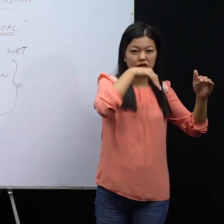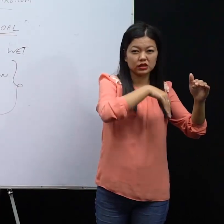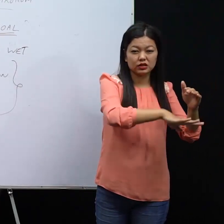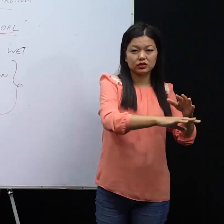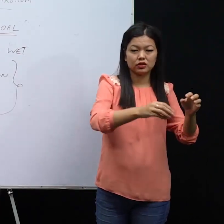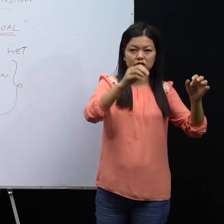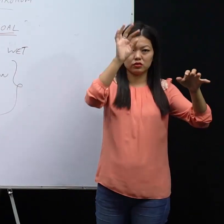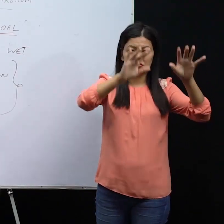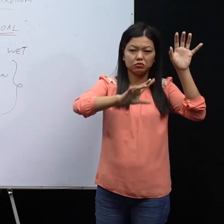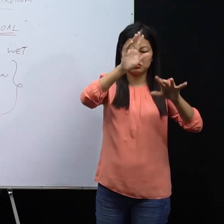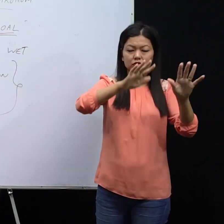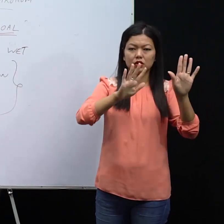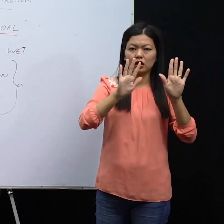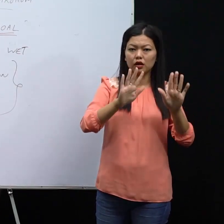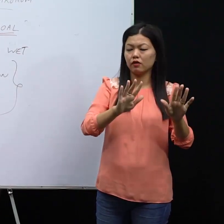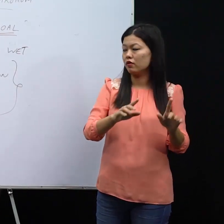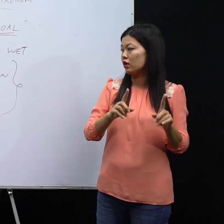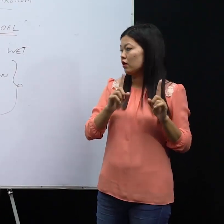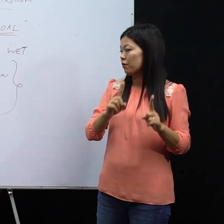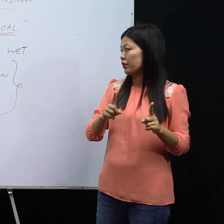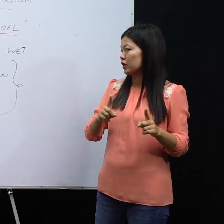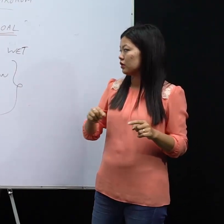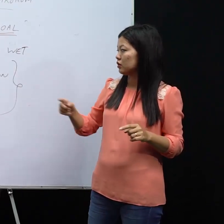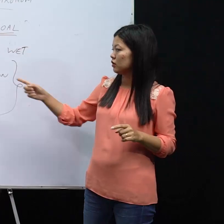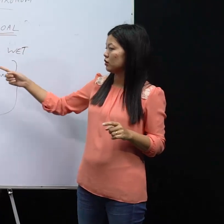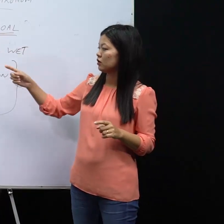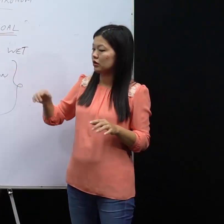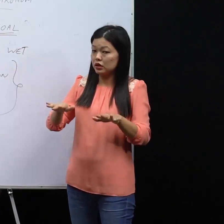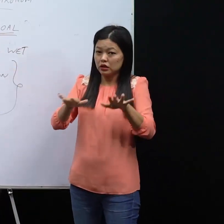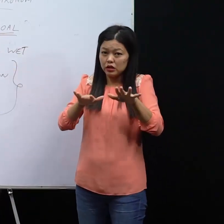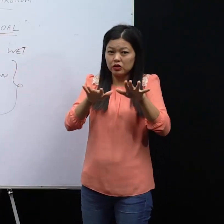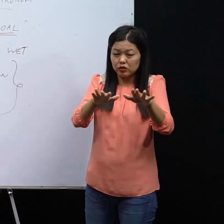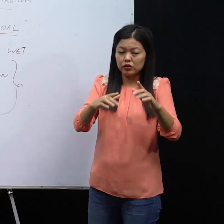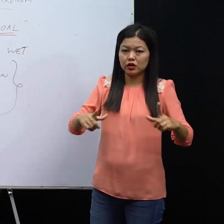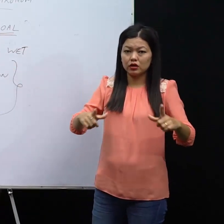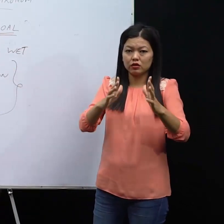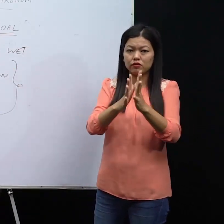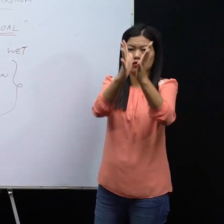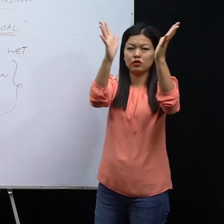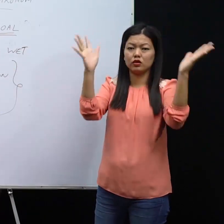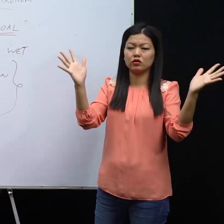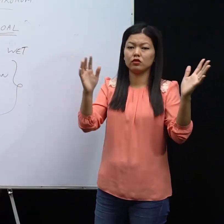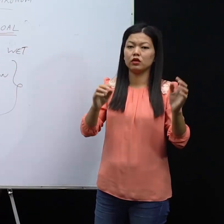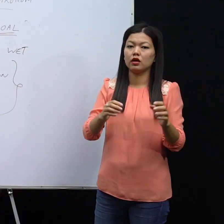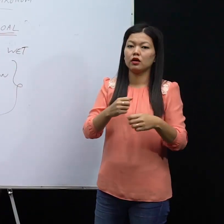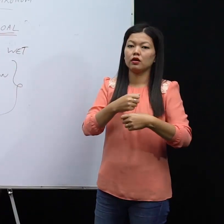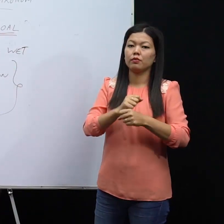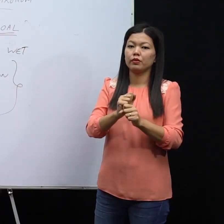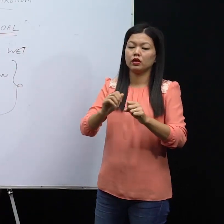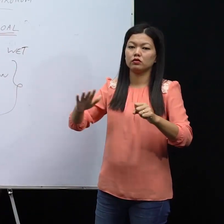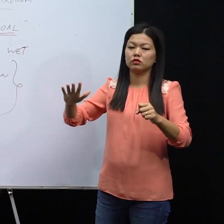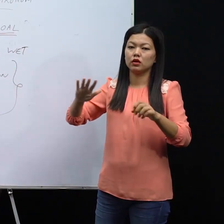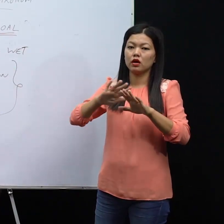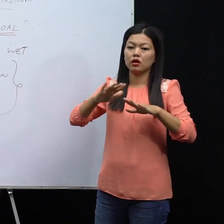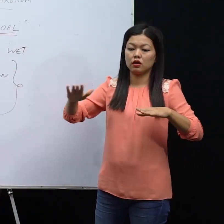like very wet forest, got buried. Okay, they got buried like inside the earth crust